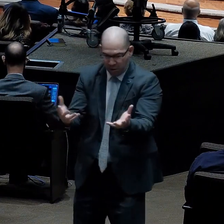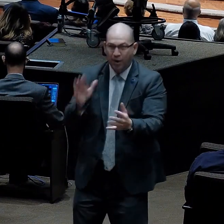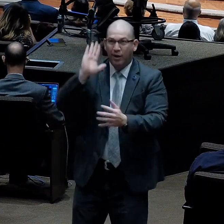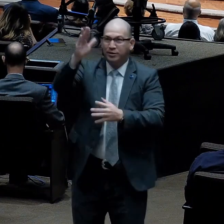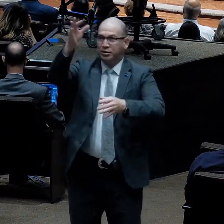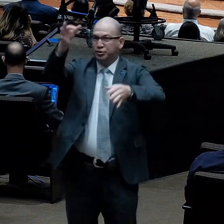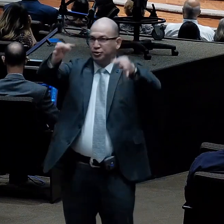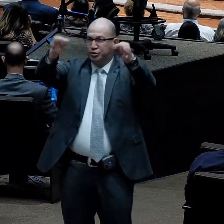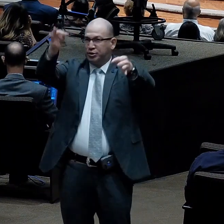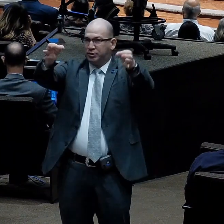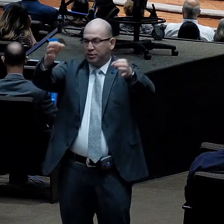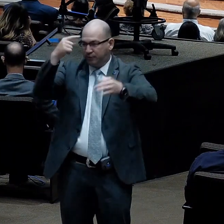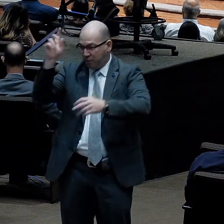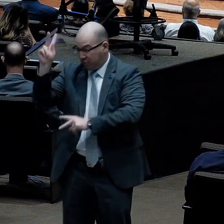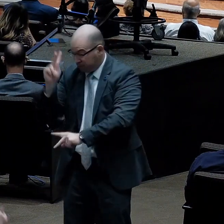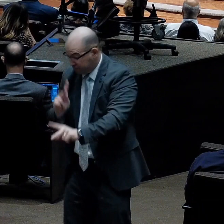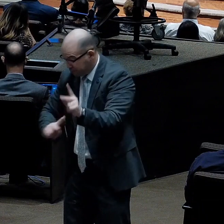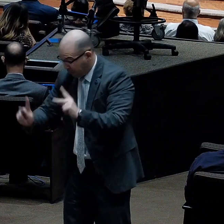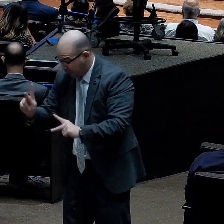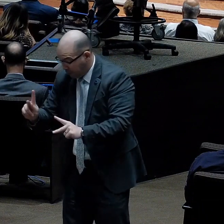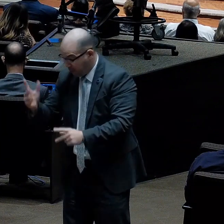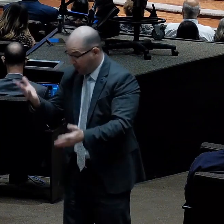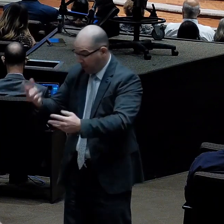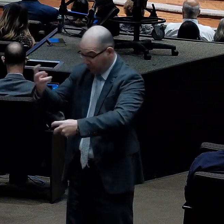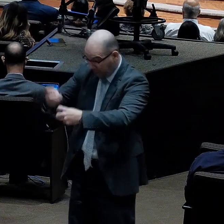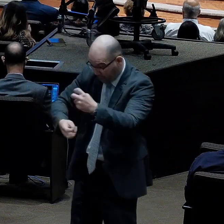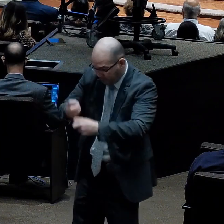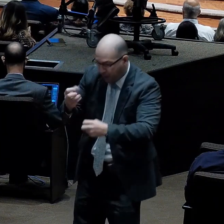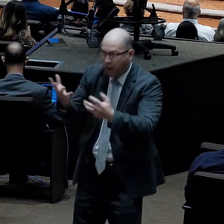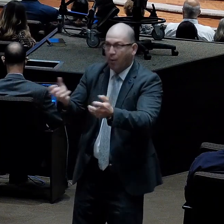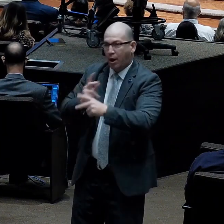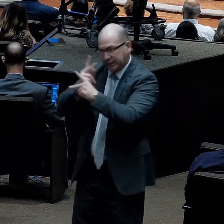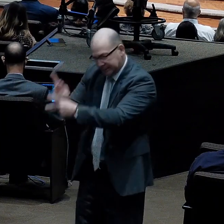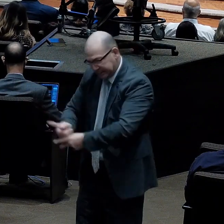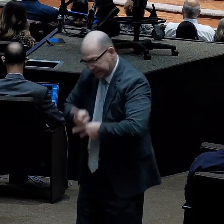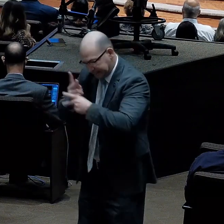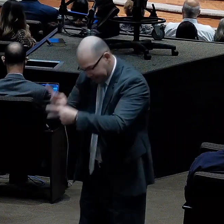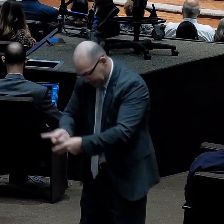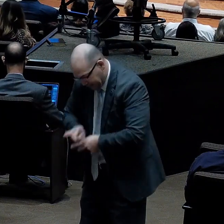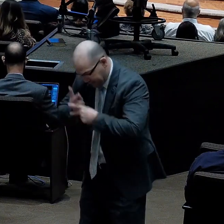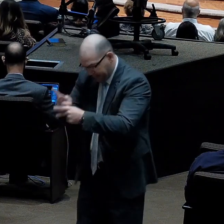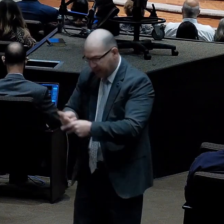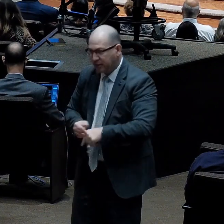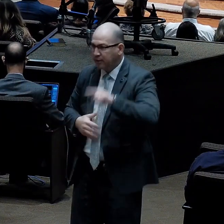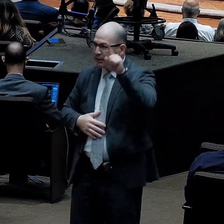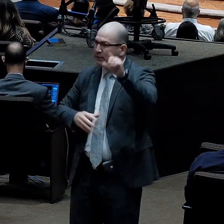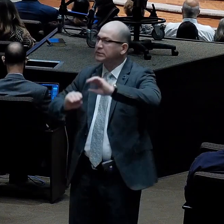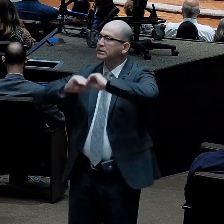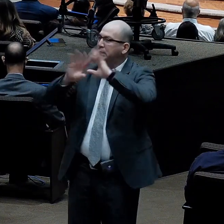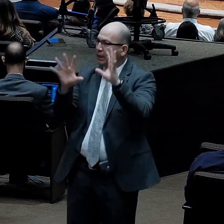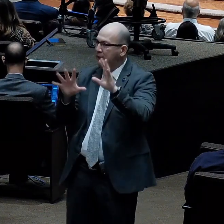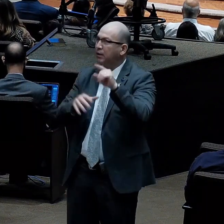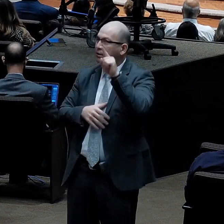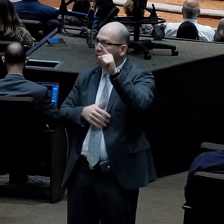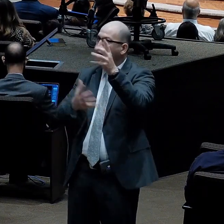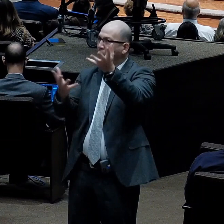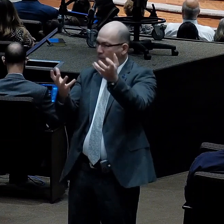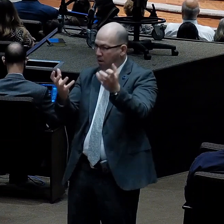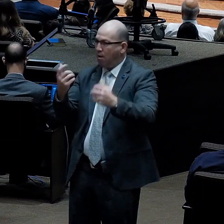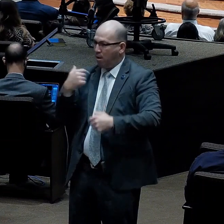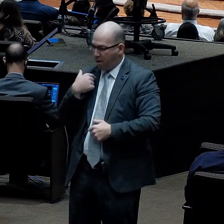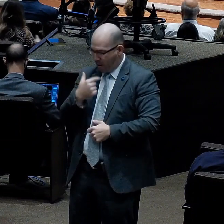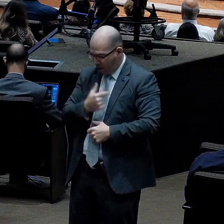been the recipients of difficulty. I want to care for them. And God is very clear that there is a biblical concept